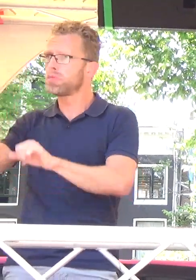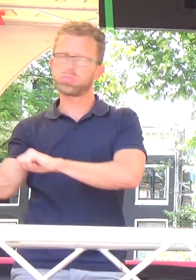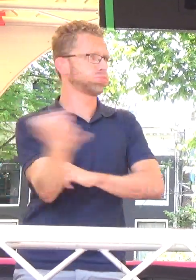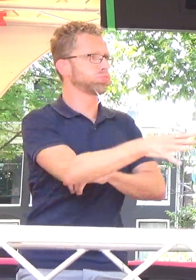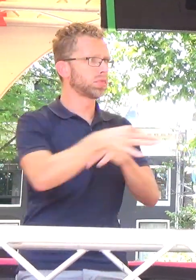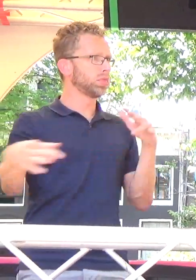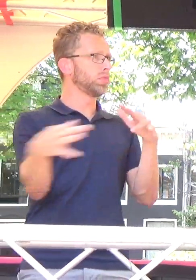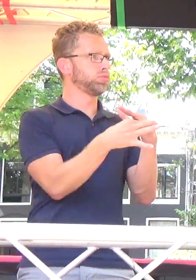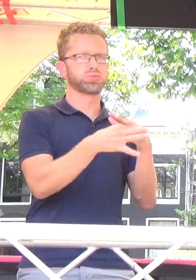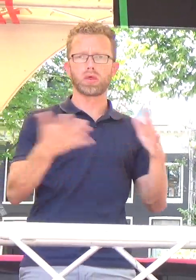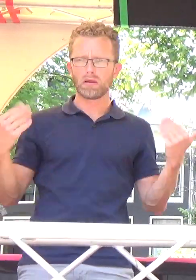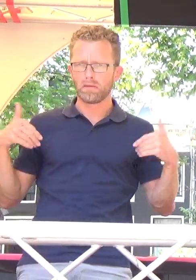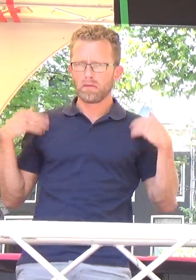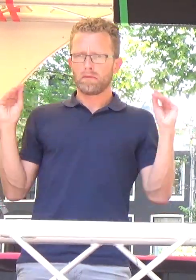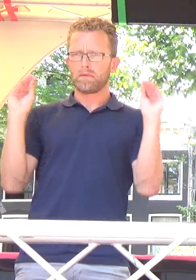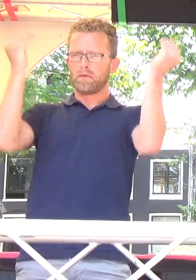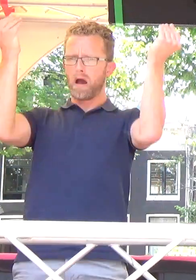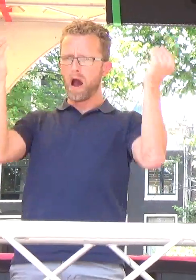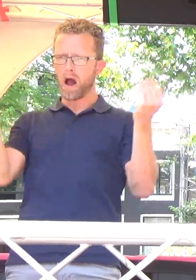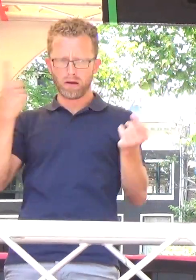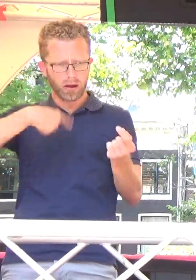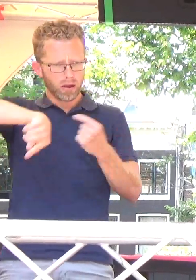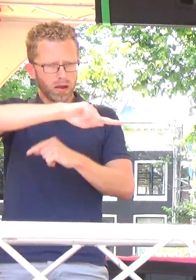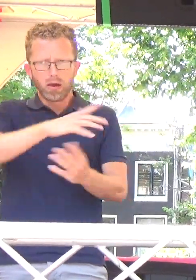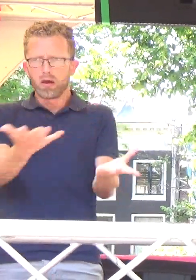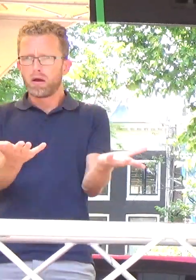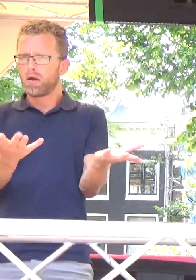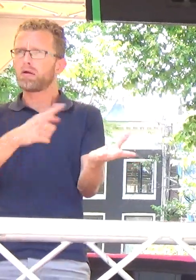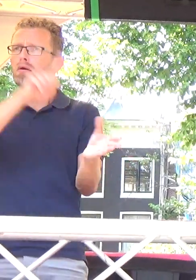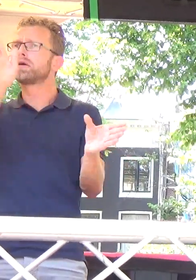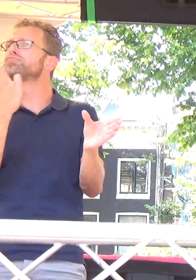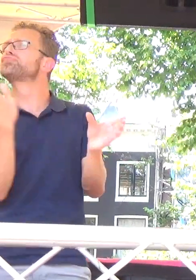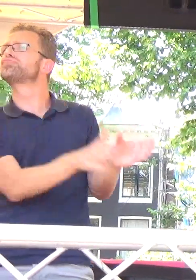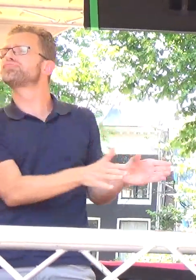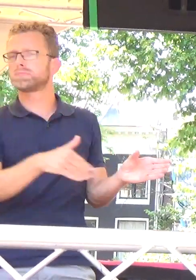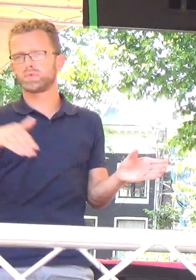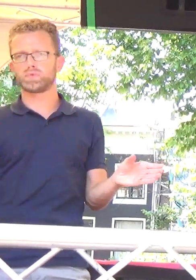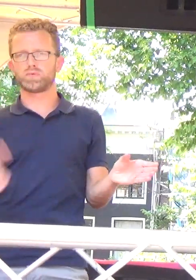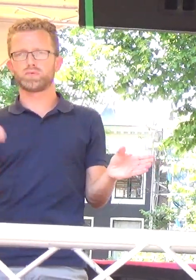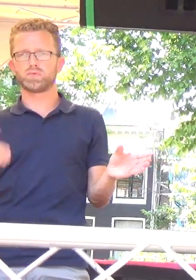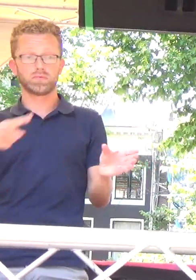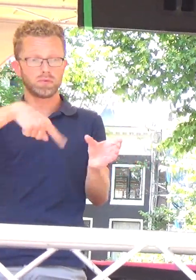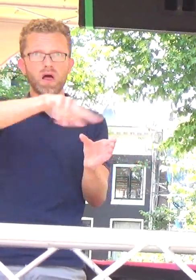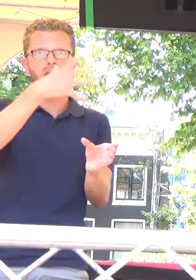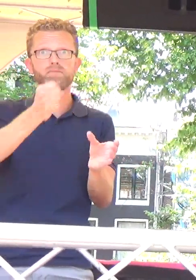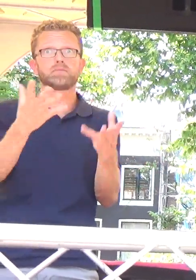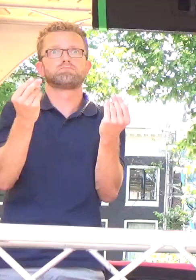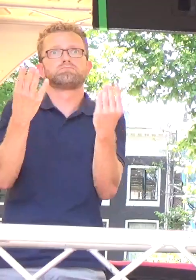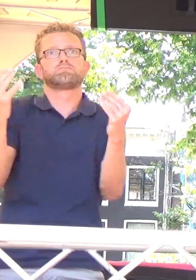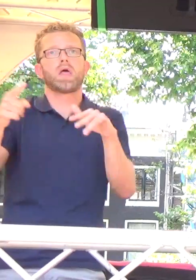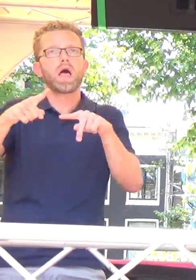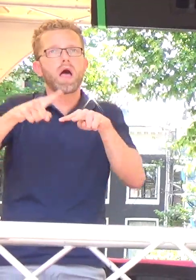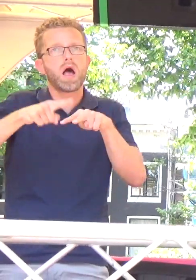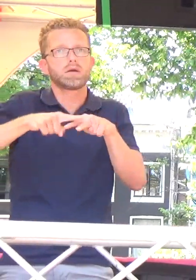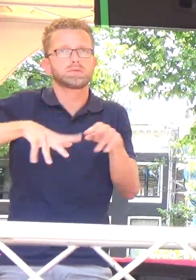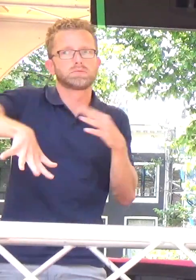by HIV. Because of issues like child marriage. In fact, right now, if you go to Eastern and Southern